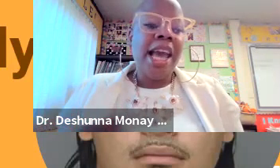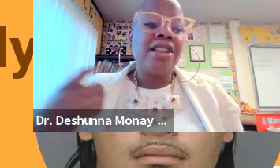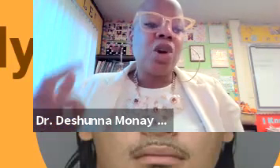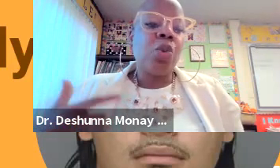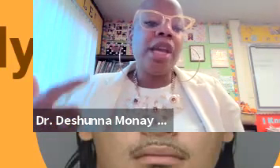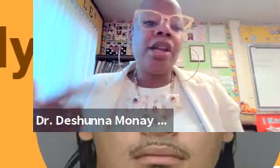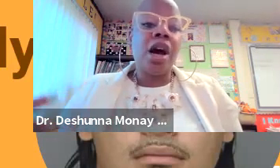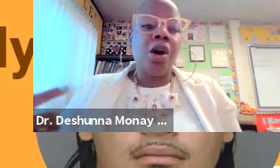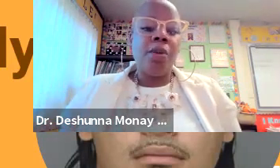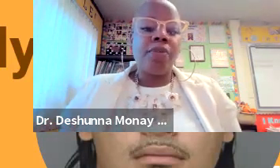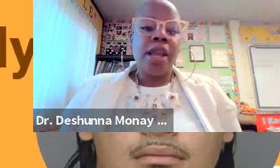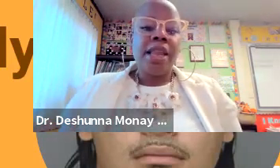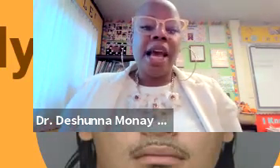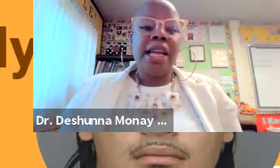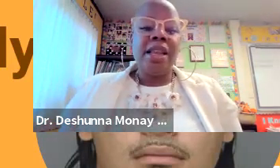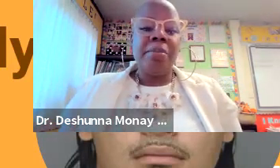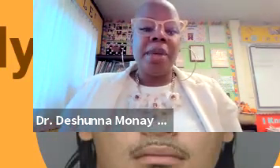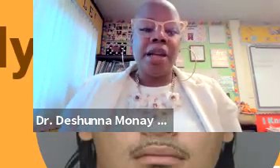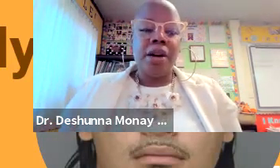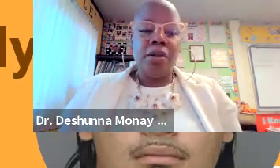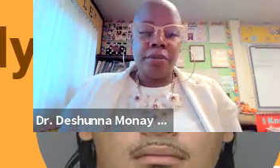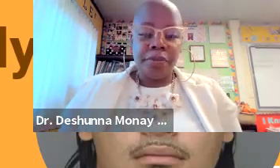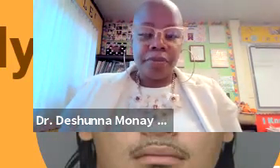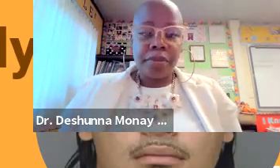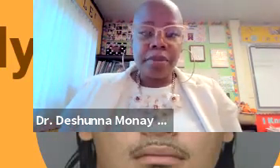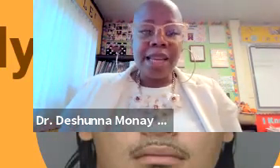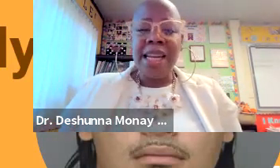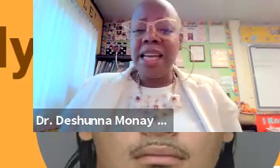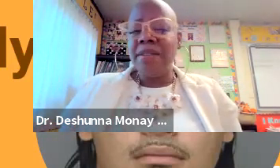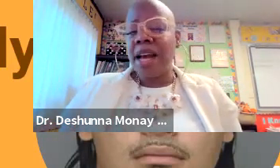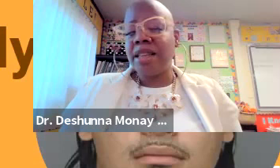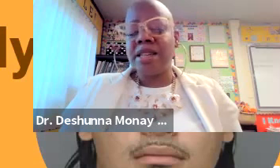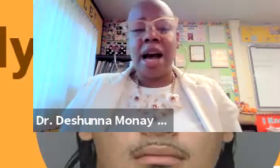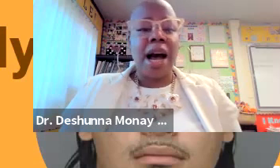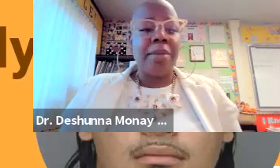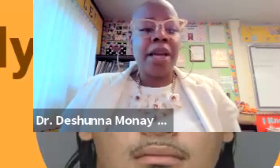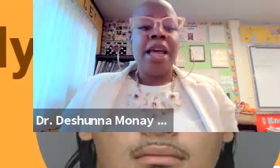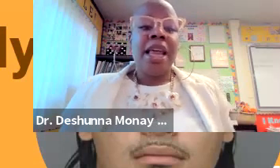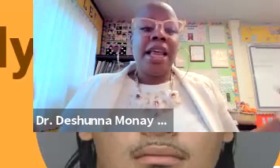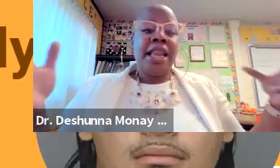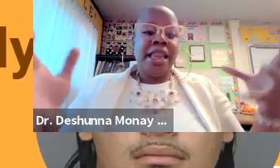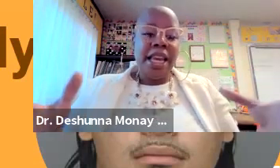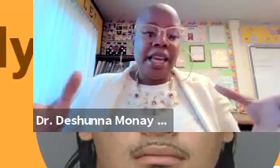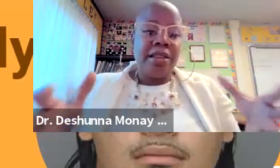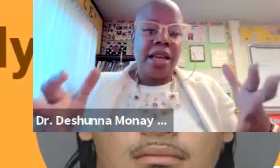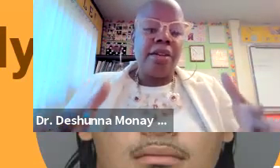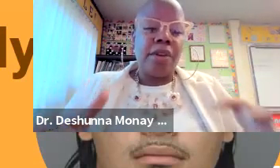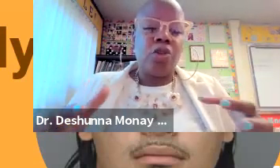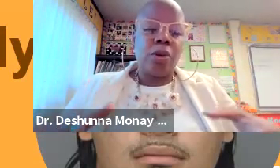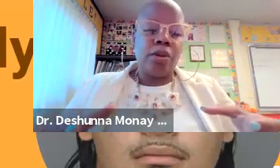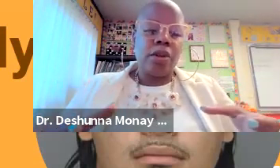hard. And so we know that in the middle and even at the top,